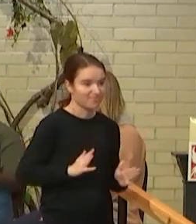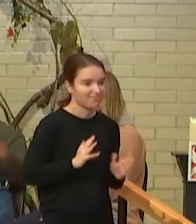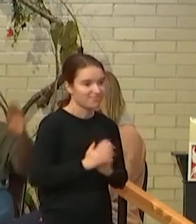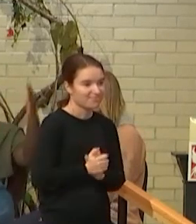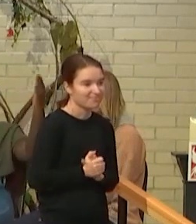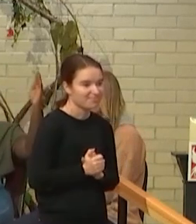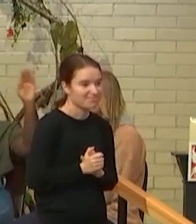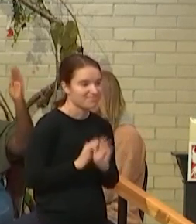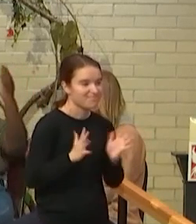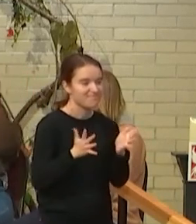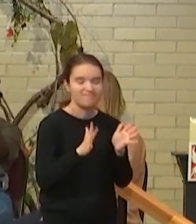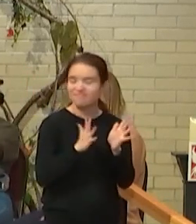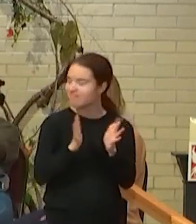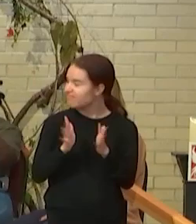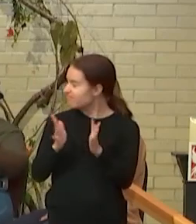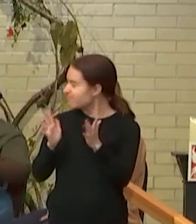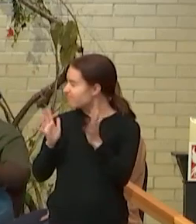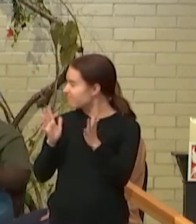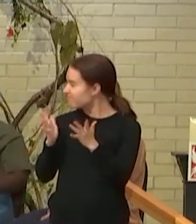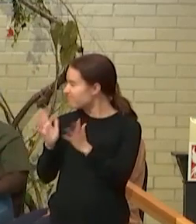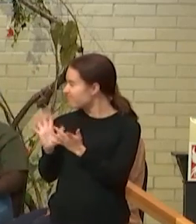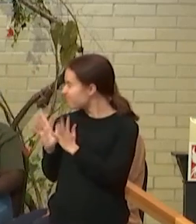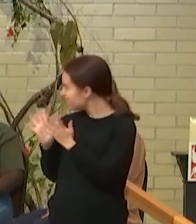bravely shared?